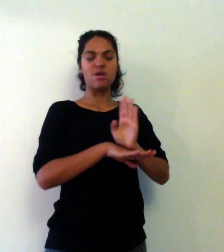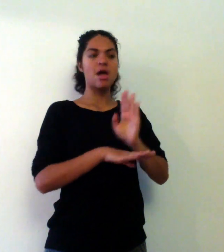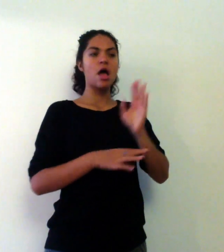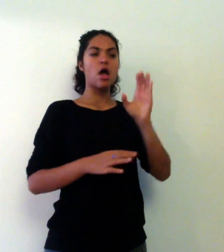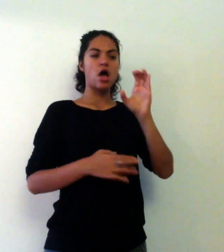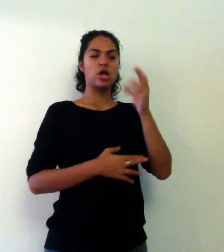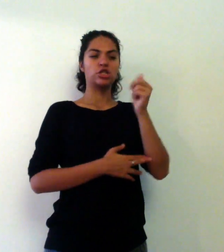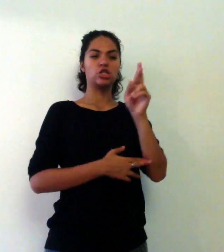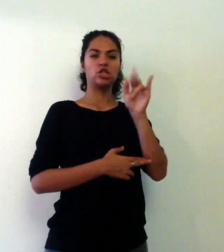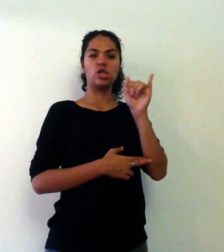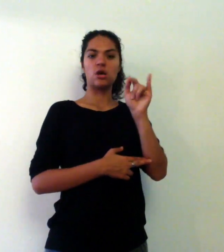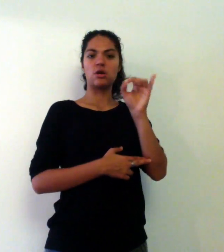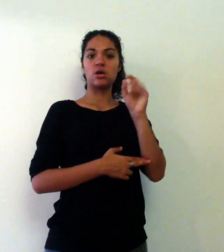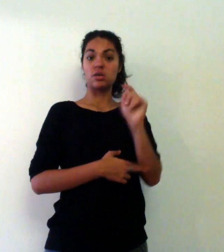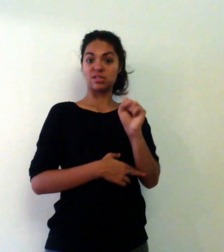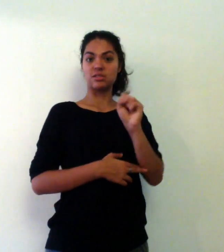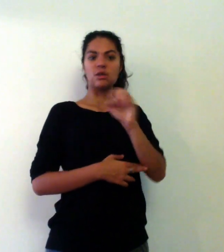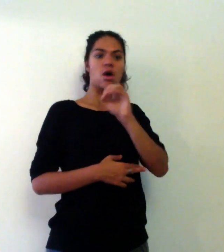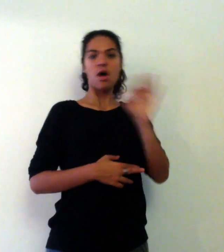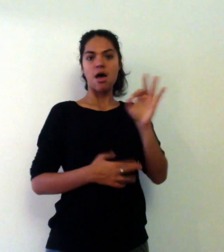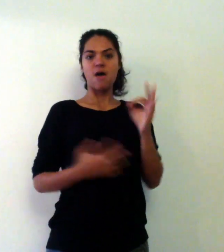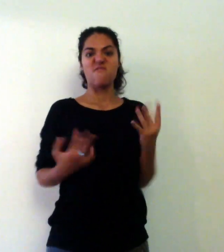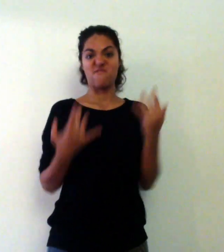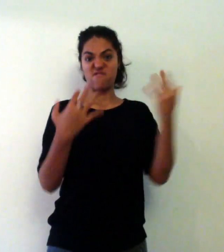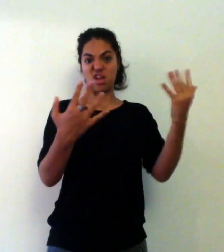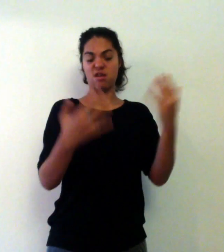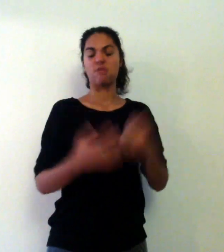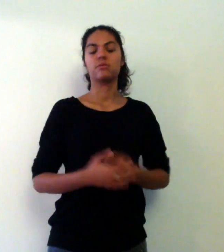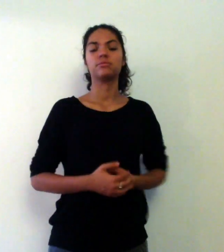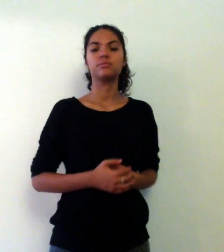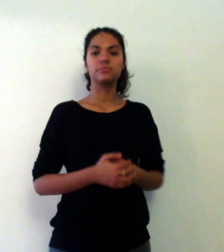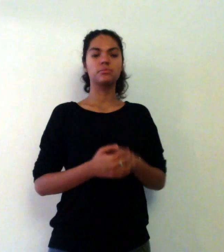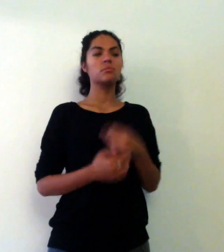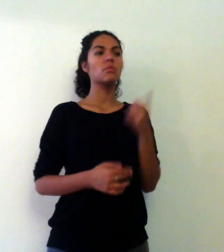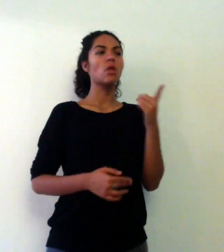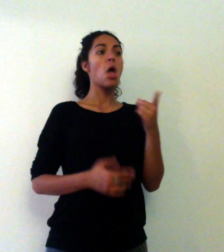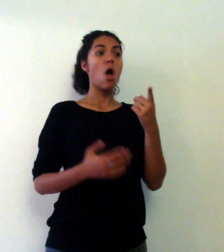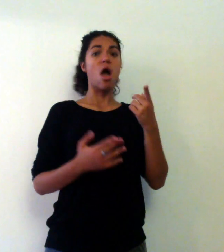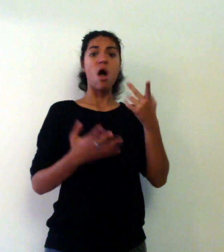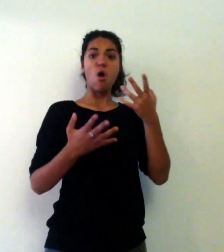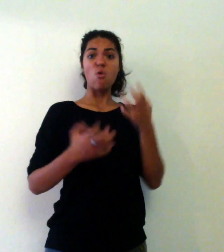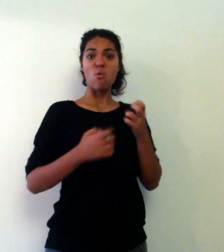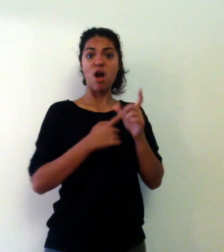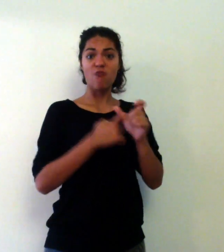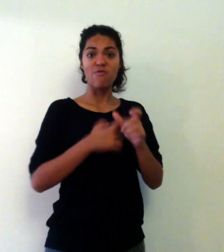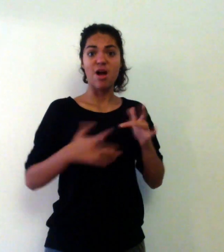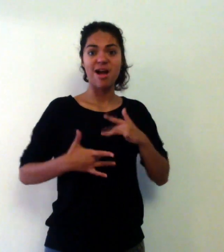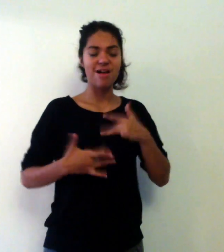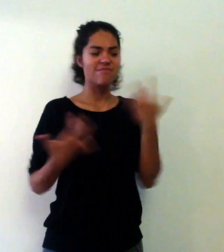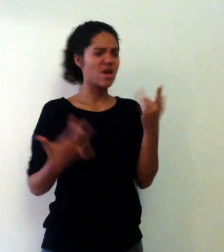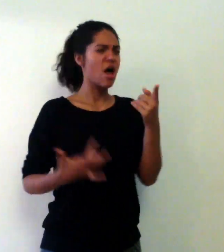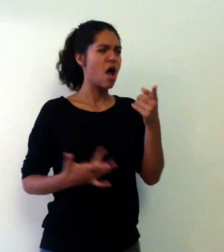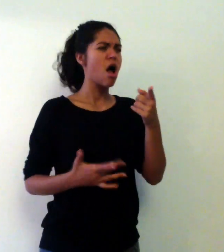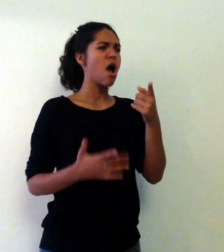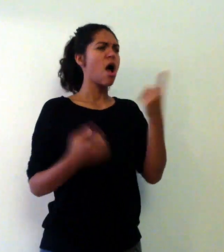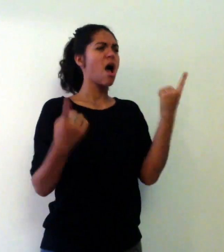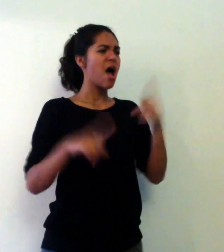meters because the heats were going to be on the Lord's Day. And in his conviction, he didn't want to compromise that. So he changed it to run the